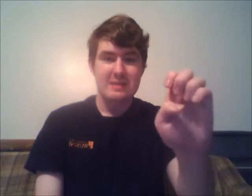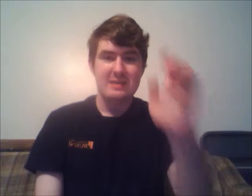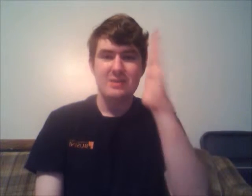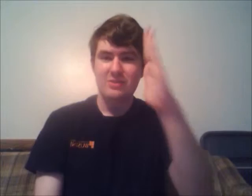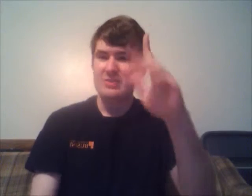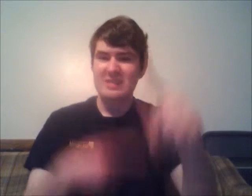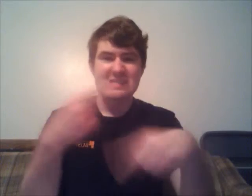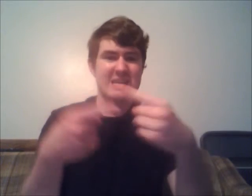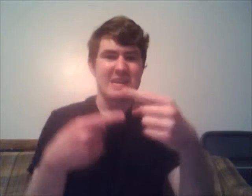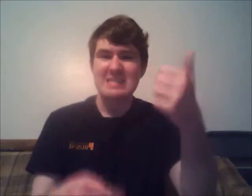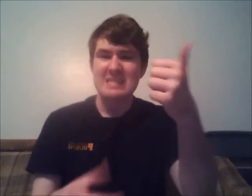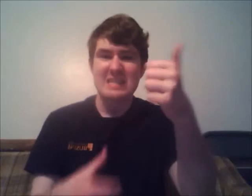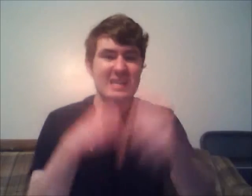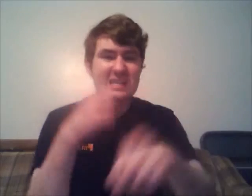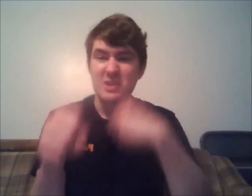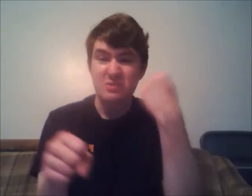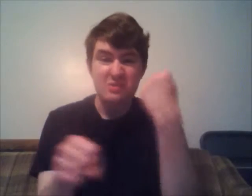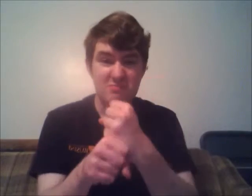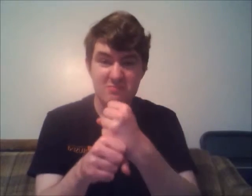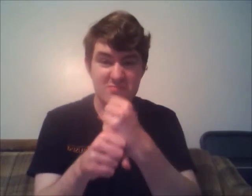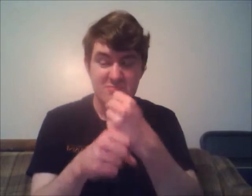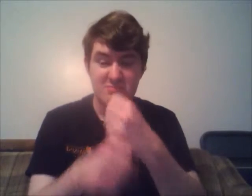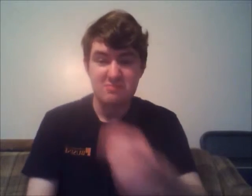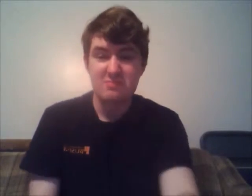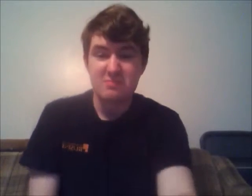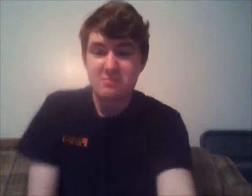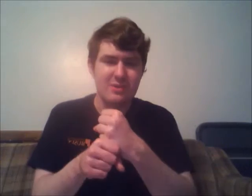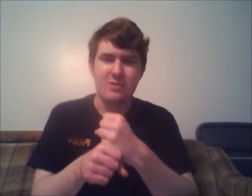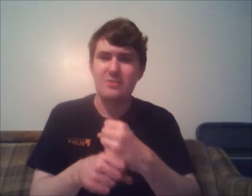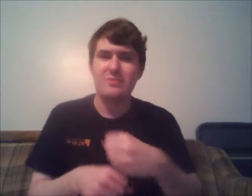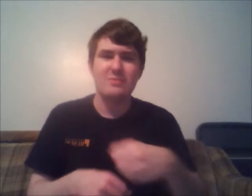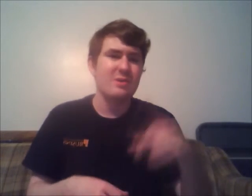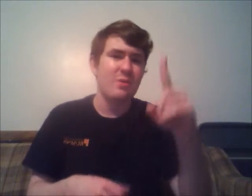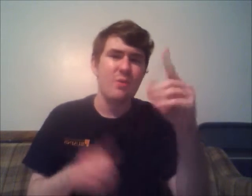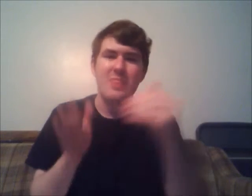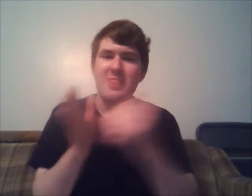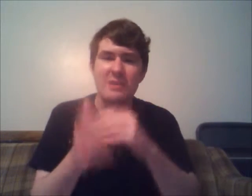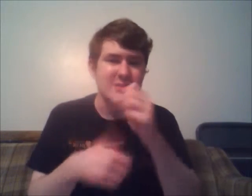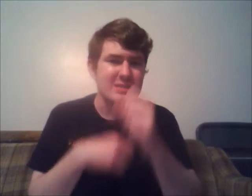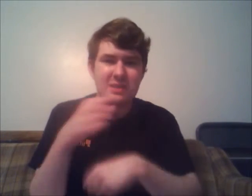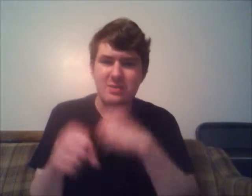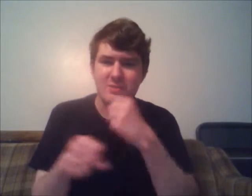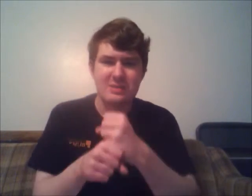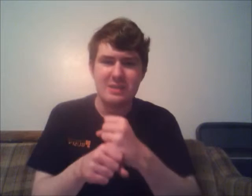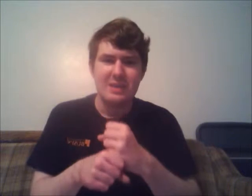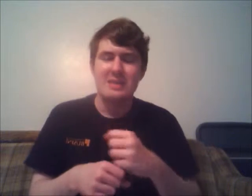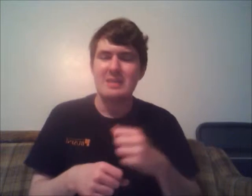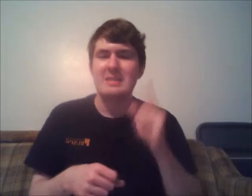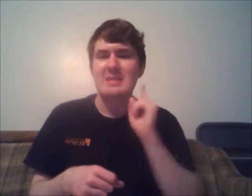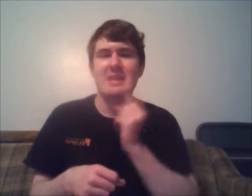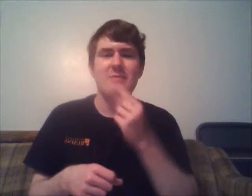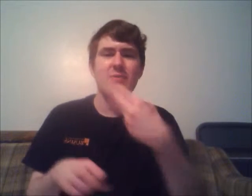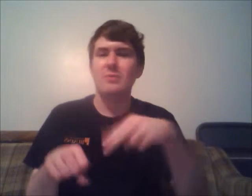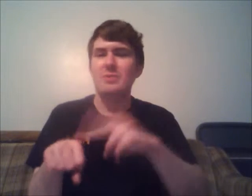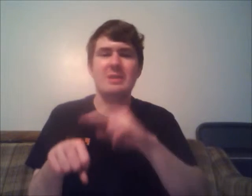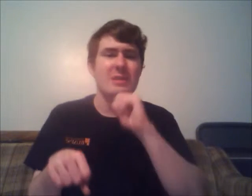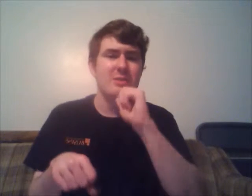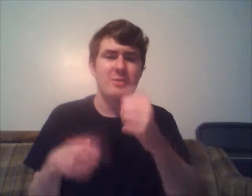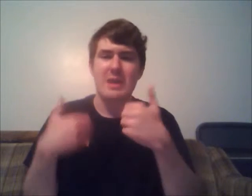you're just going to sign 10 years. 1,000 years, the deaf normally they don't have